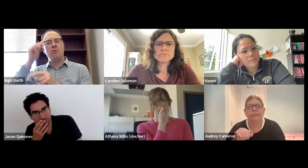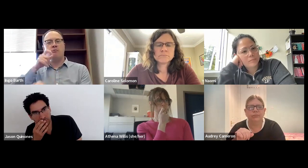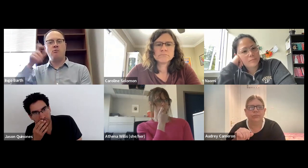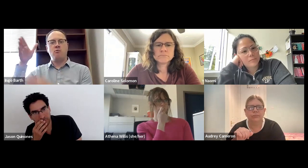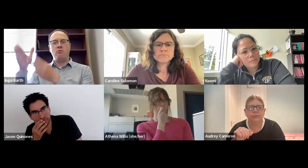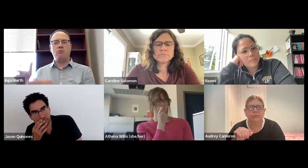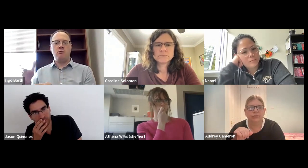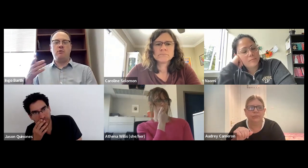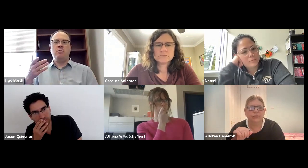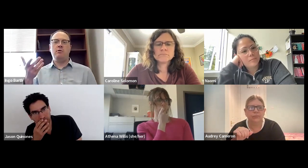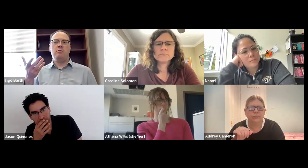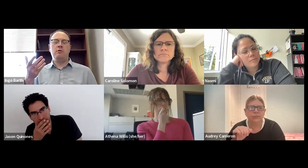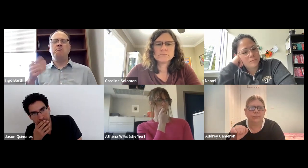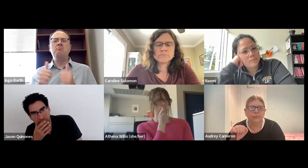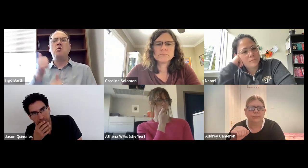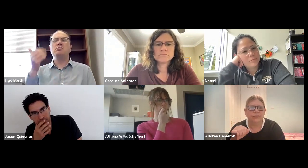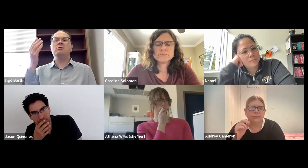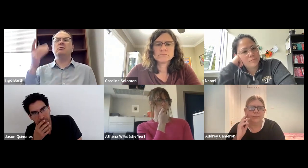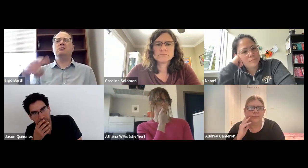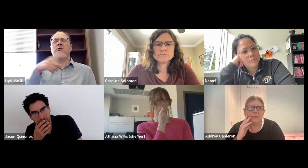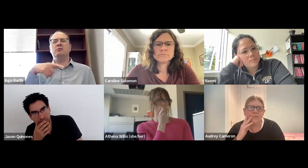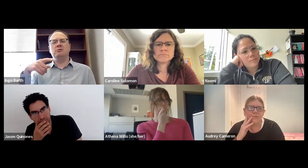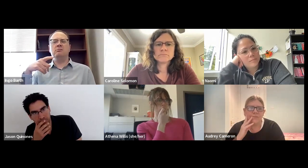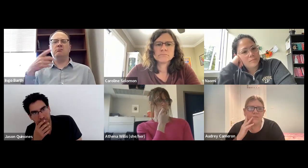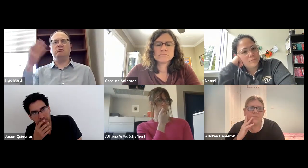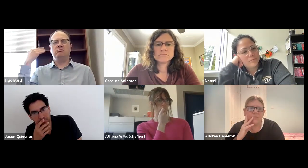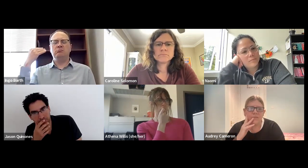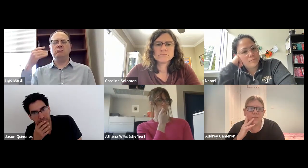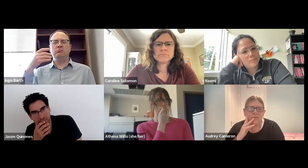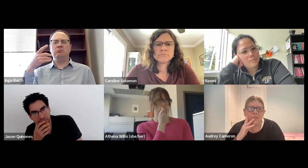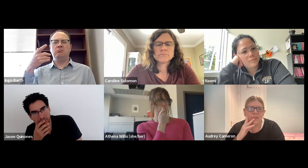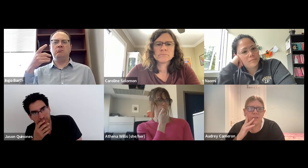presentations. So people are becoming more aware of who that person is who's generating these lexical items. Yeah.